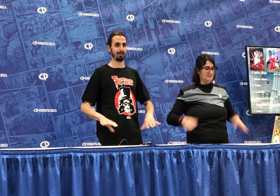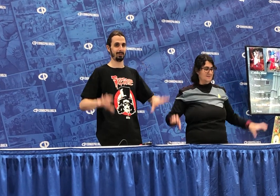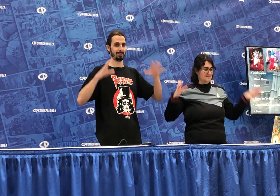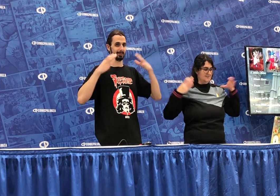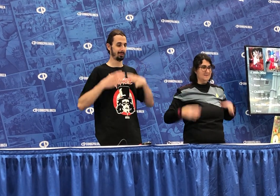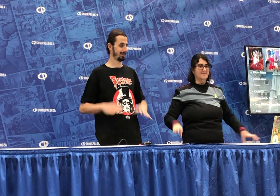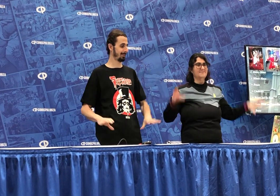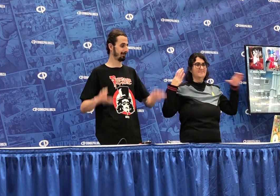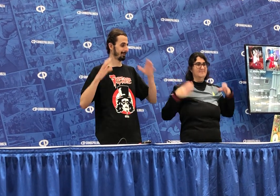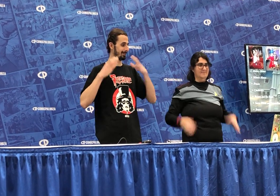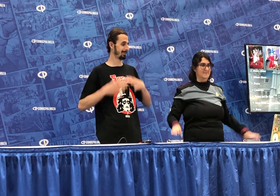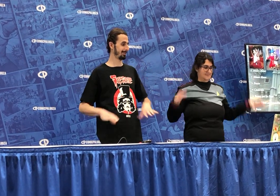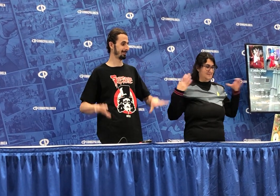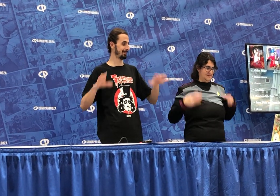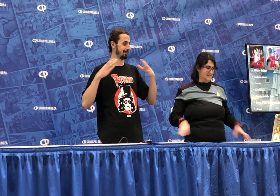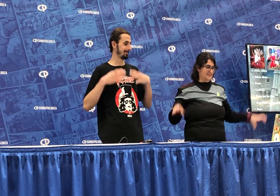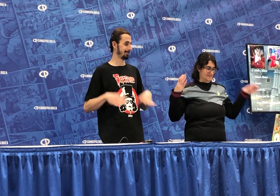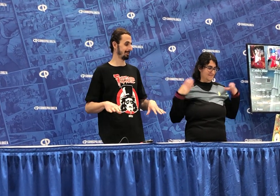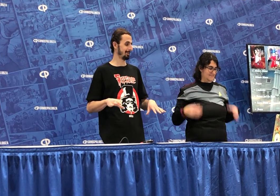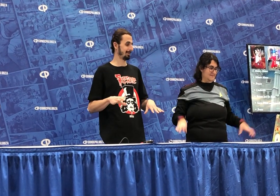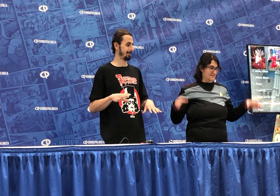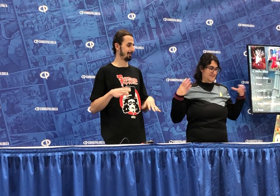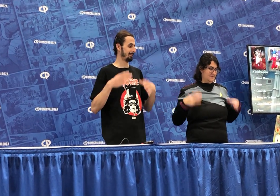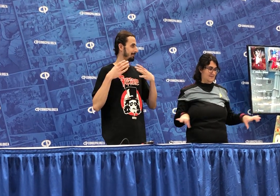Cinderella with C's, like her big dress, Cinderella.